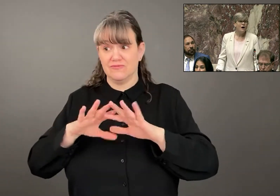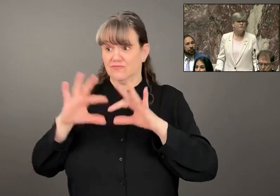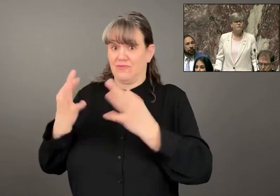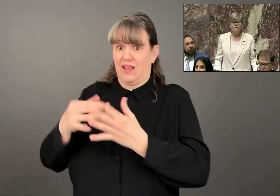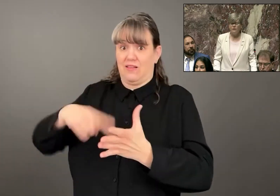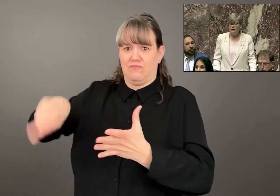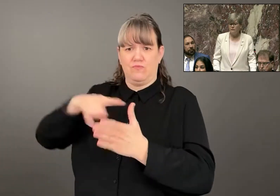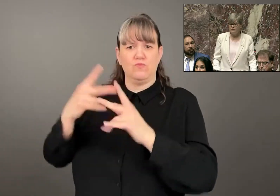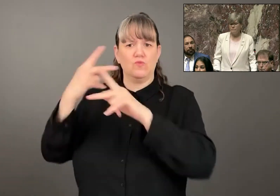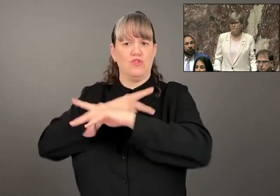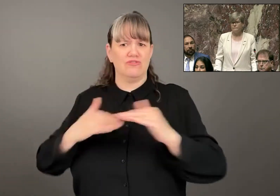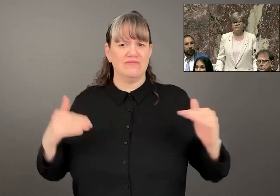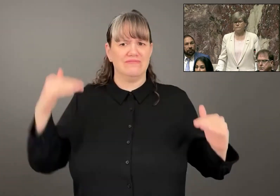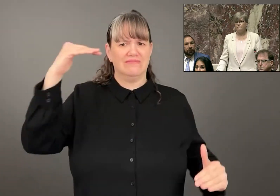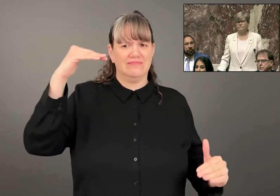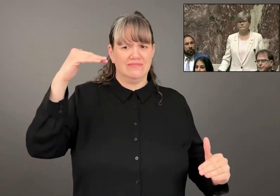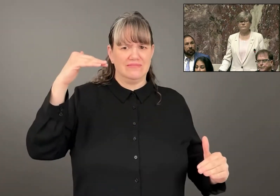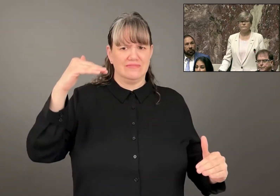of